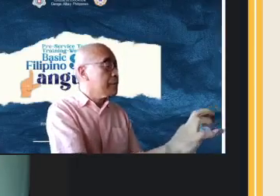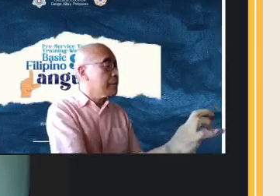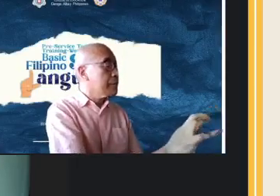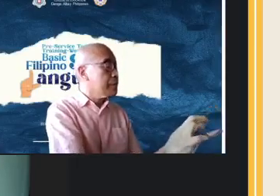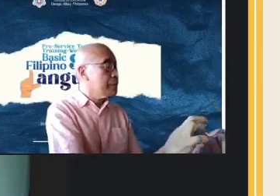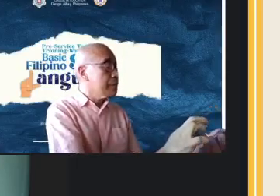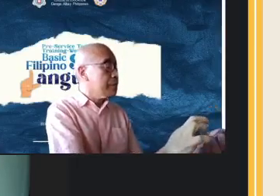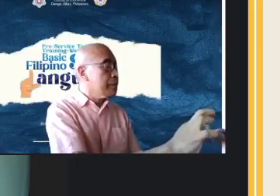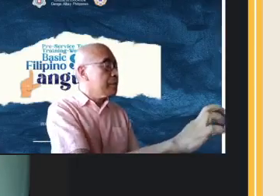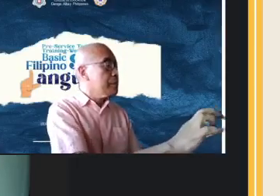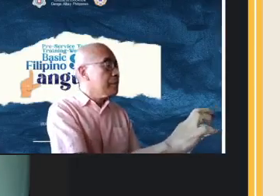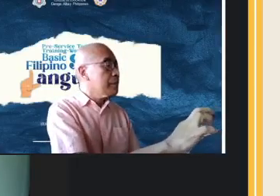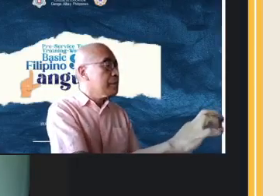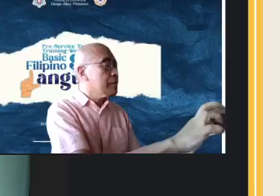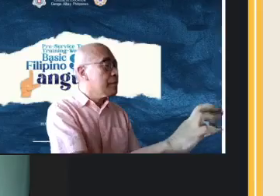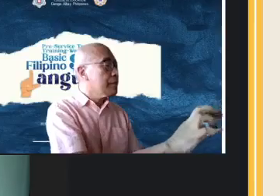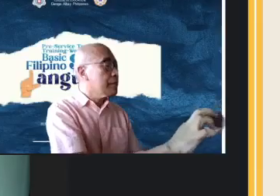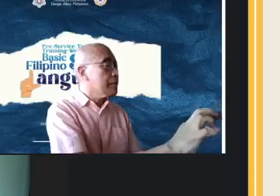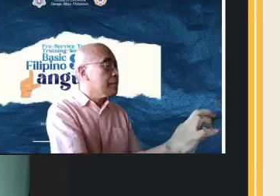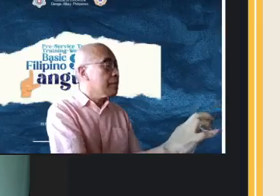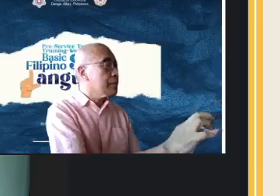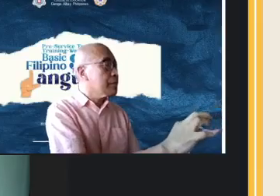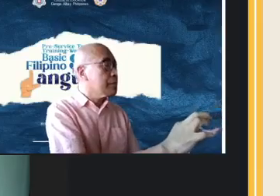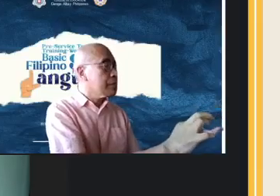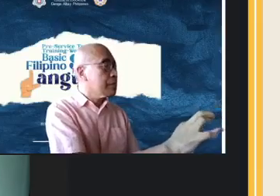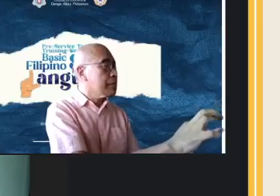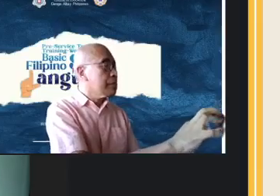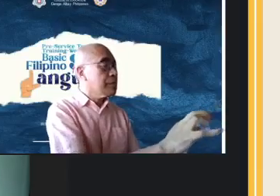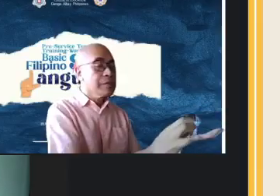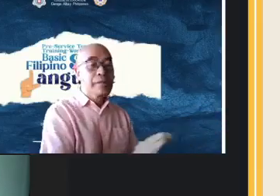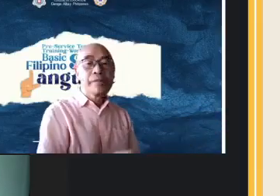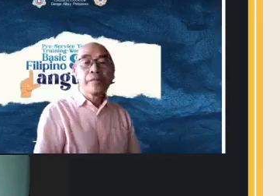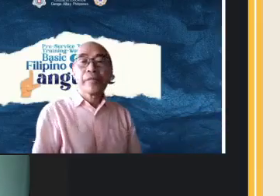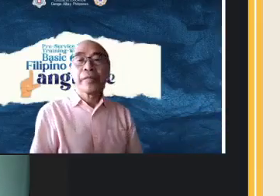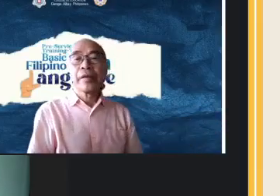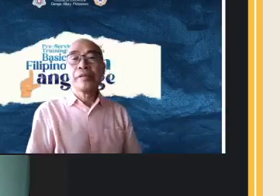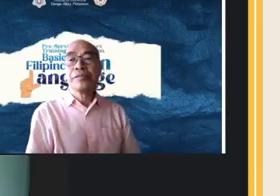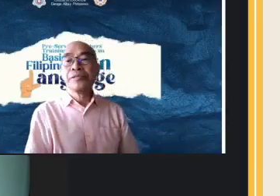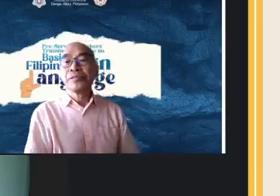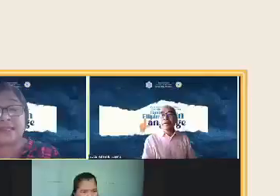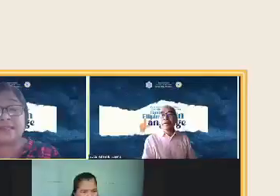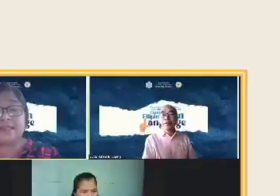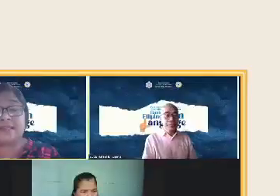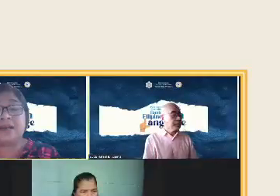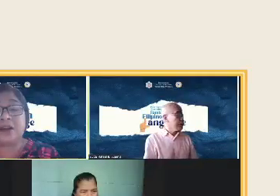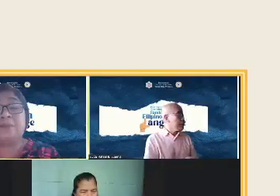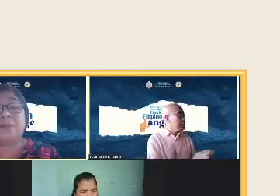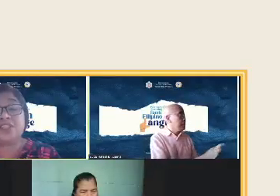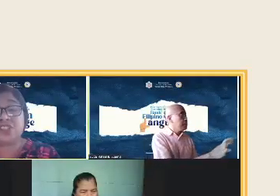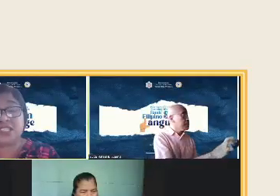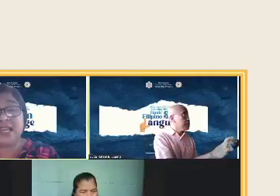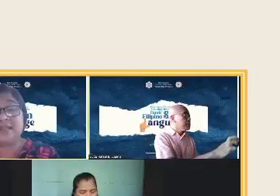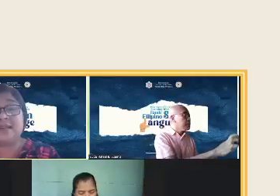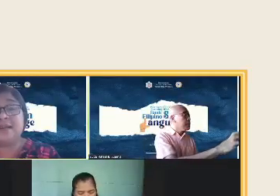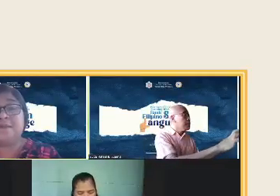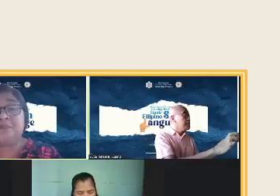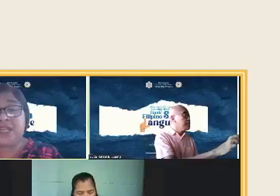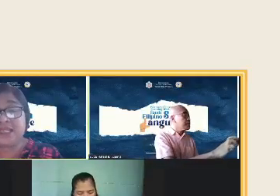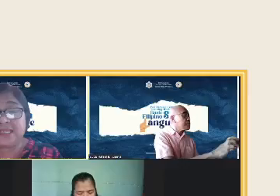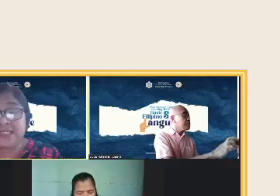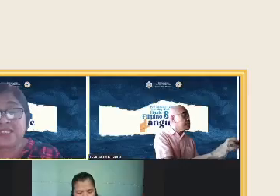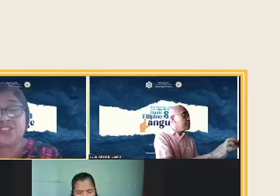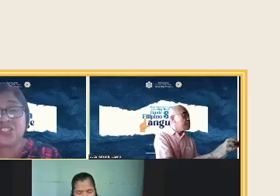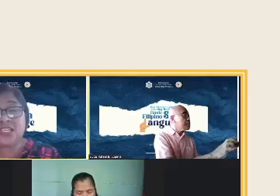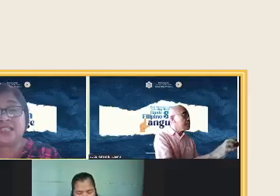attendance sheet and the evaluation of the session. So to those who have not accomplished yet